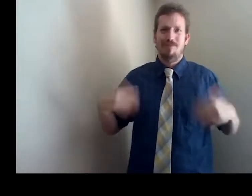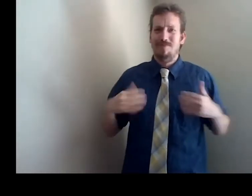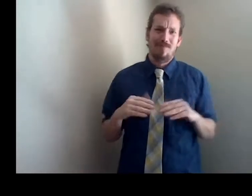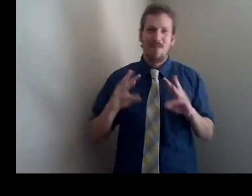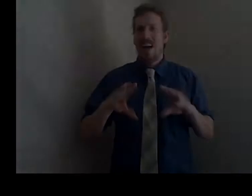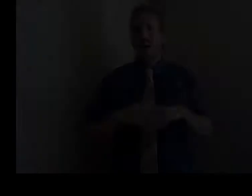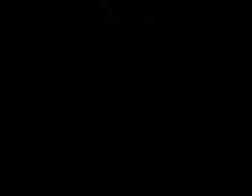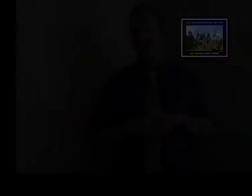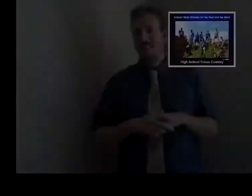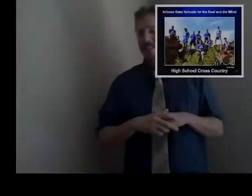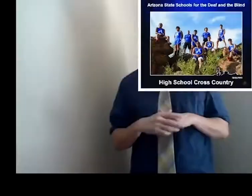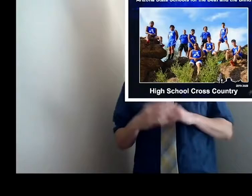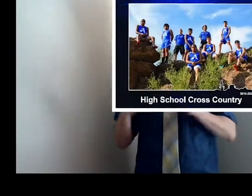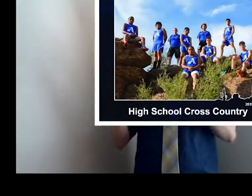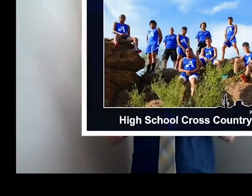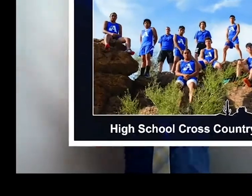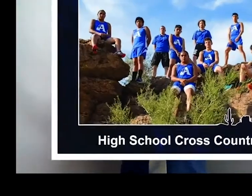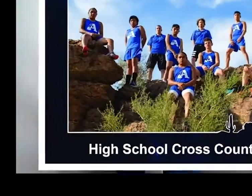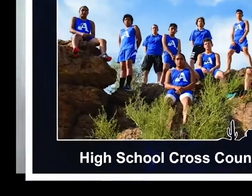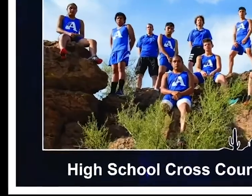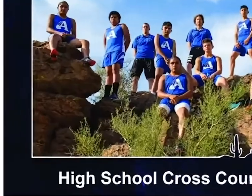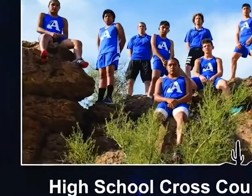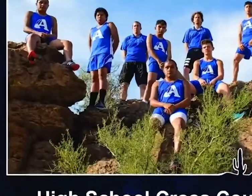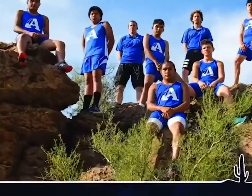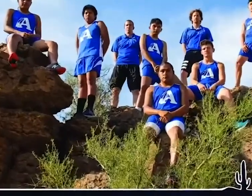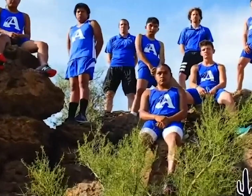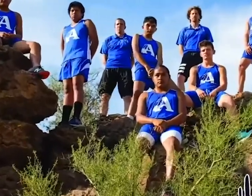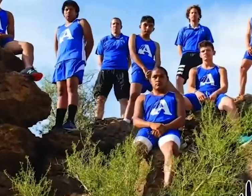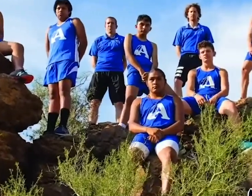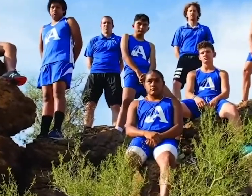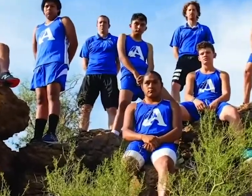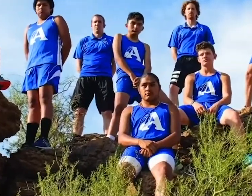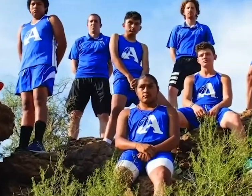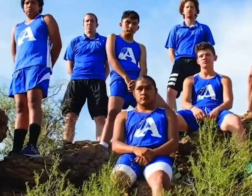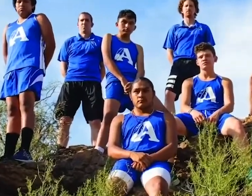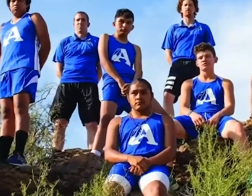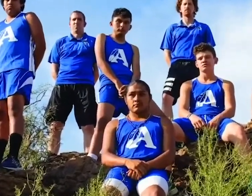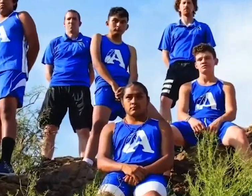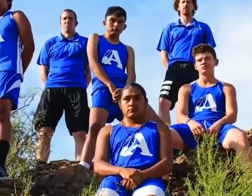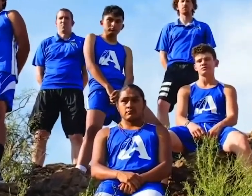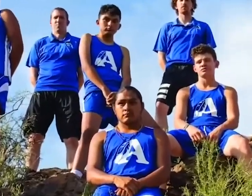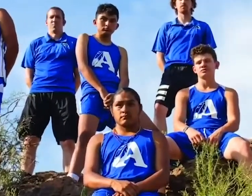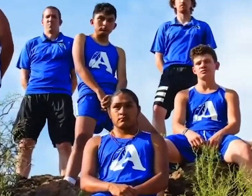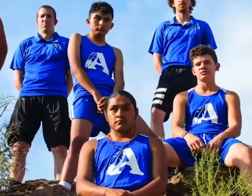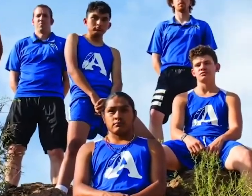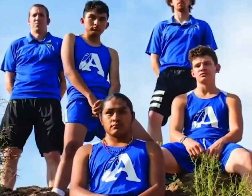freshmen. We had a great bunch of kids to work with.